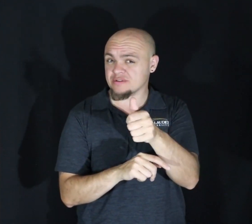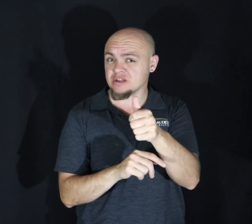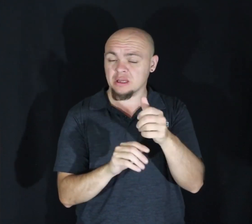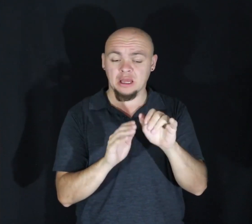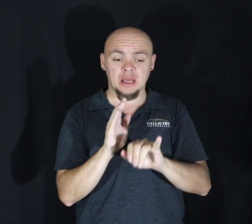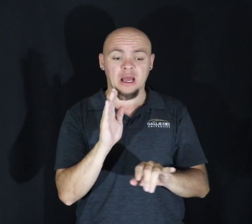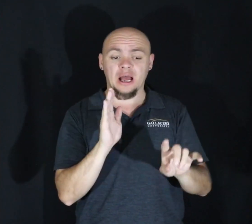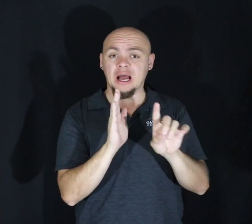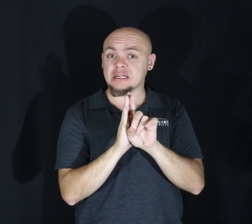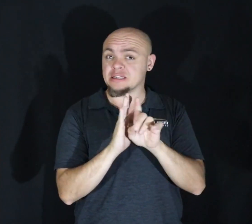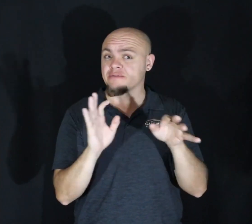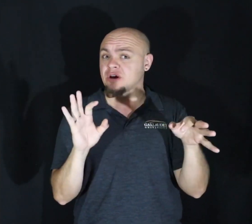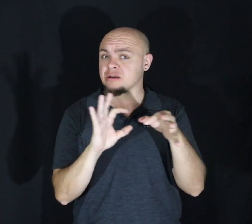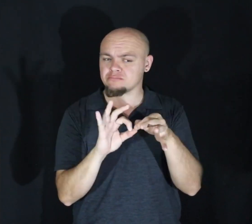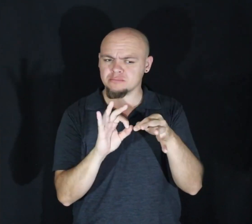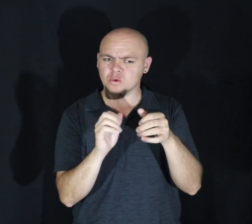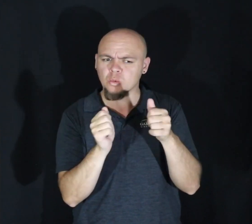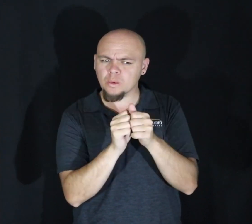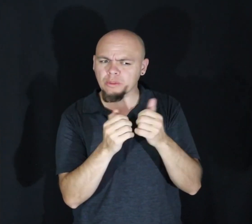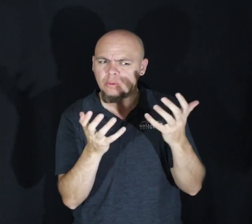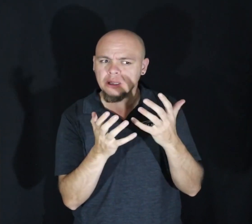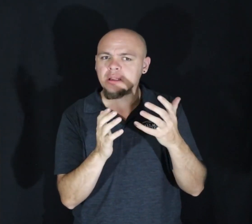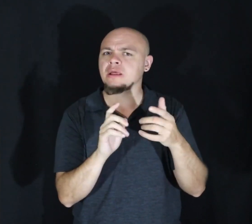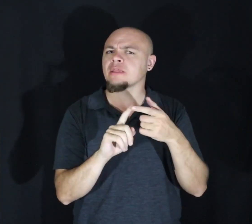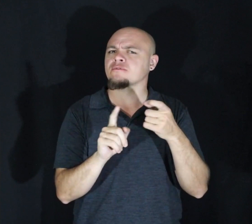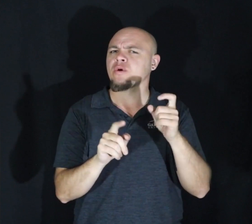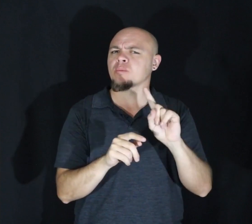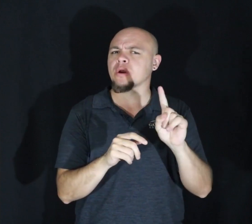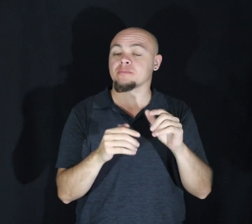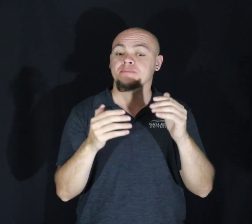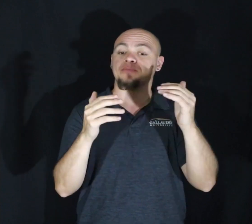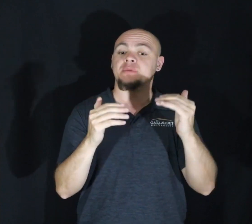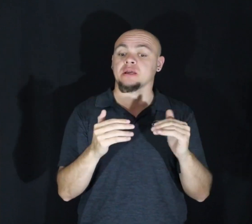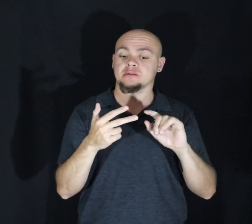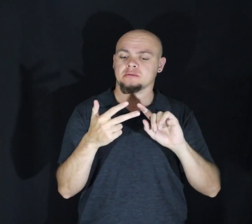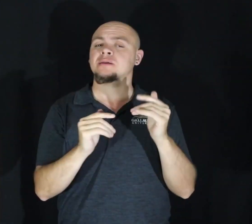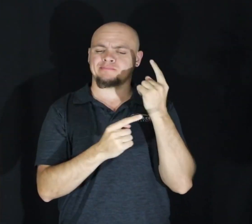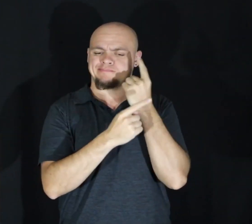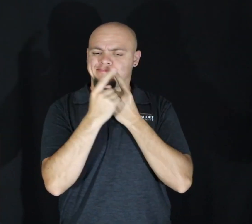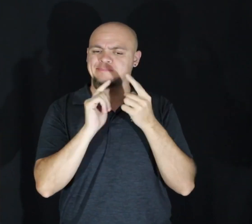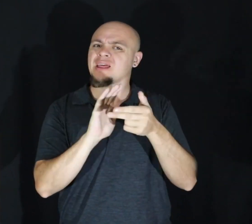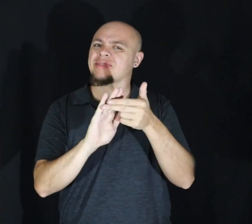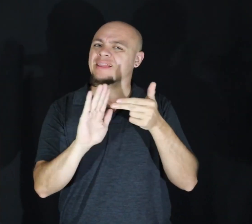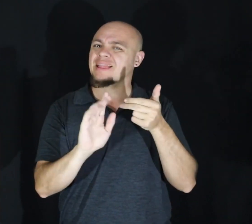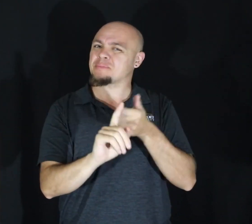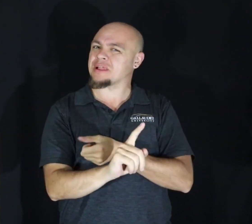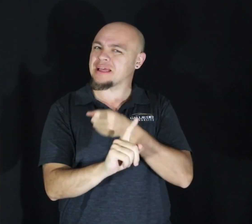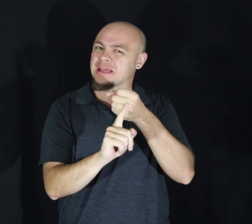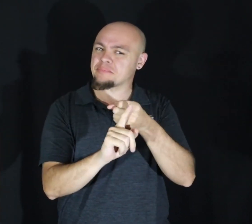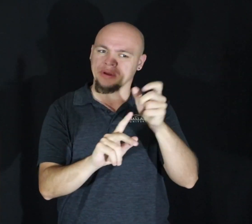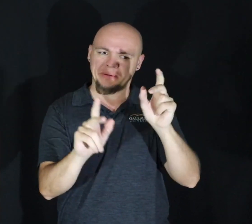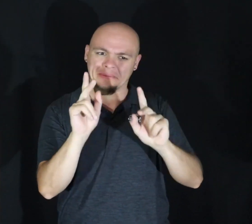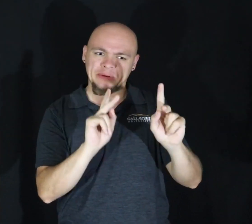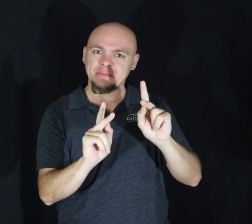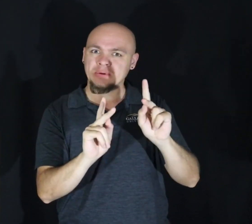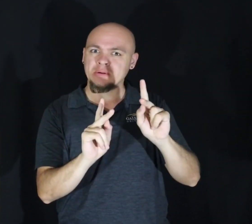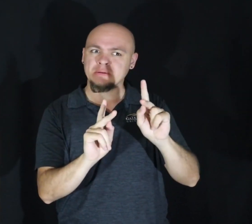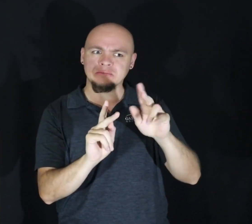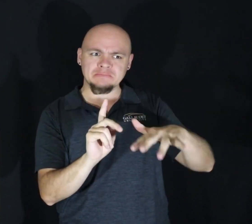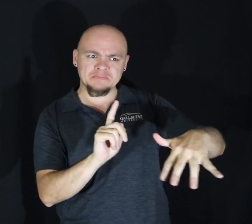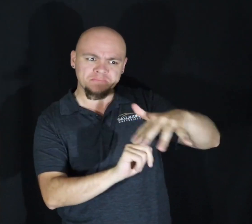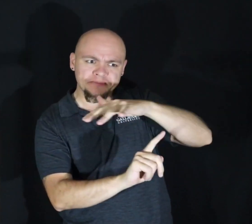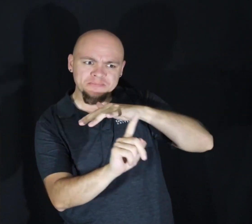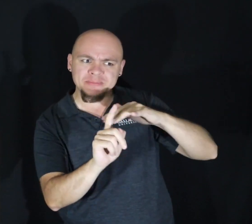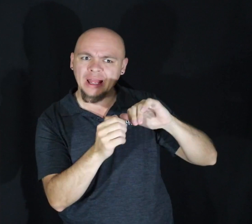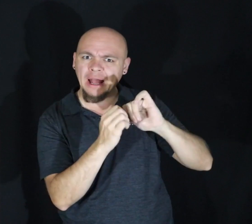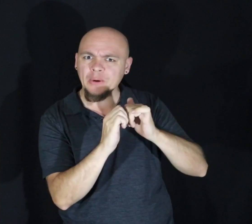identify with and where are these labels coming from? Next, we really want to think about how labels impact us and those around us.